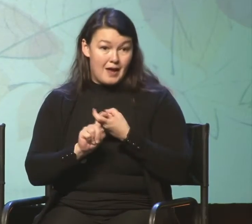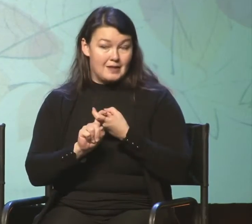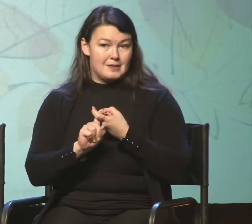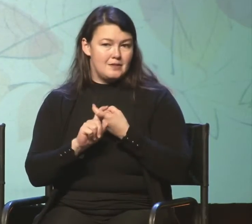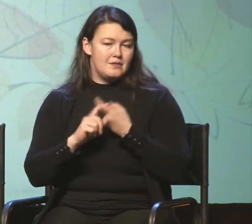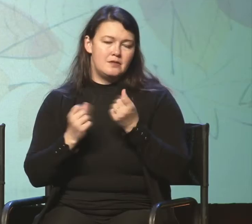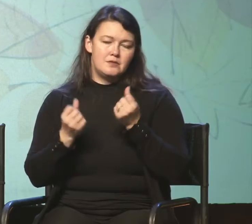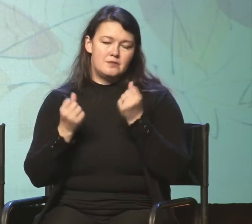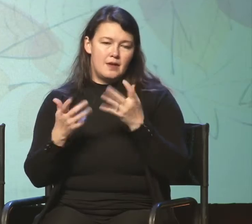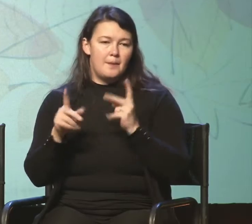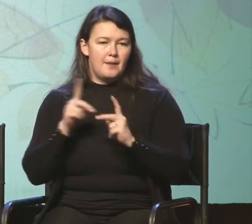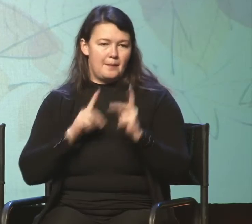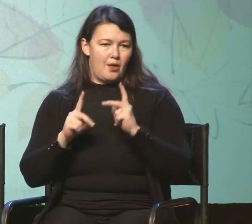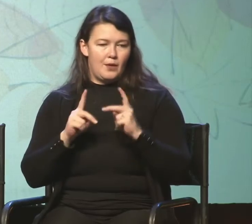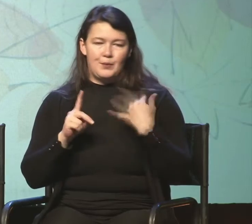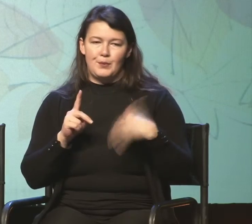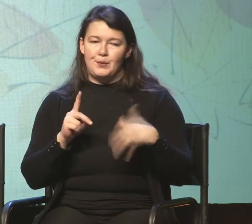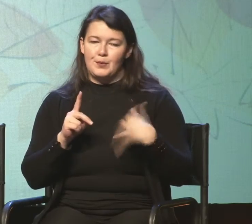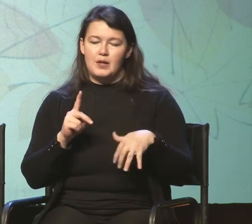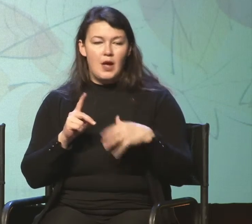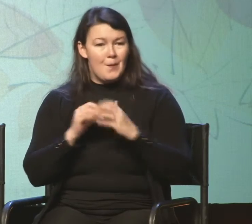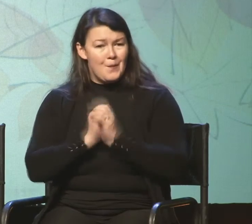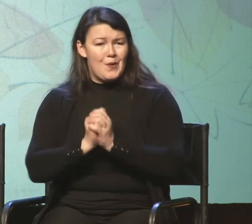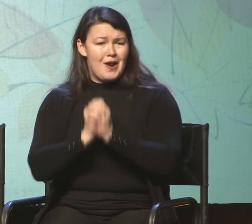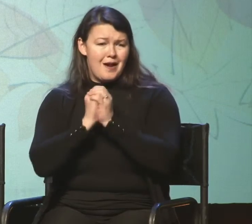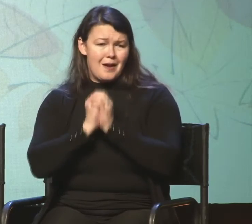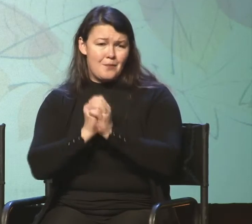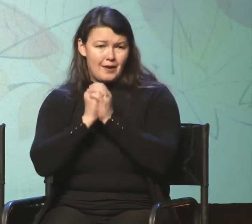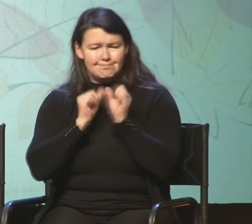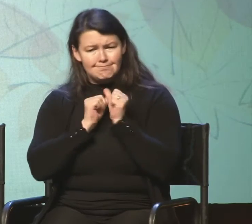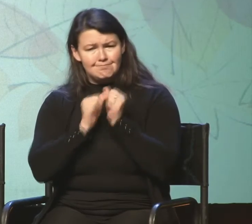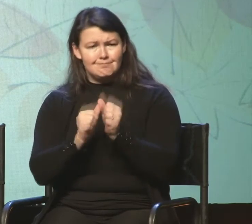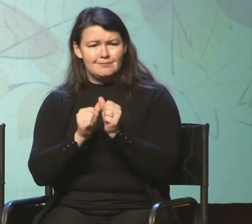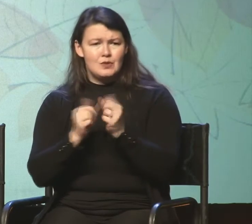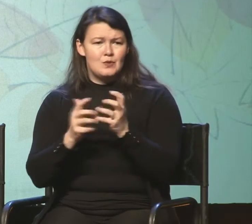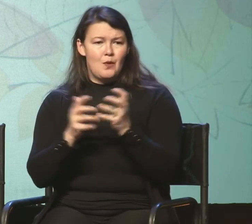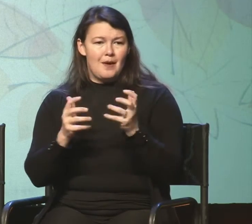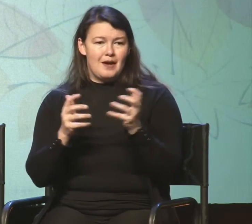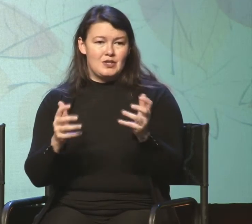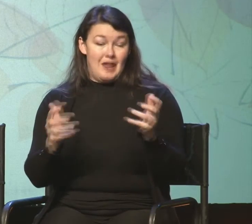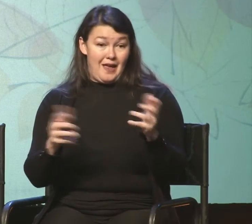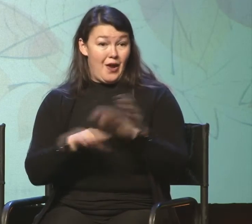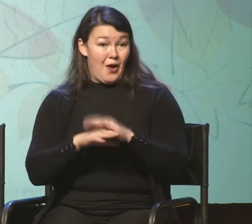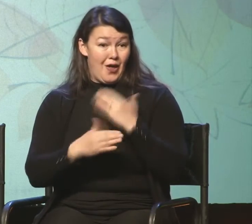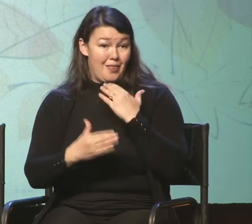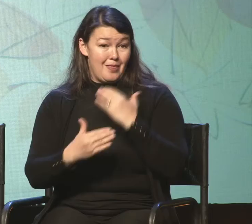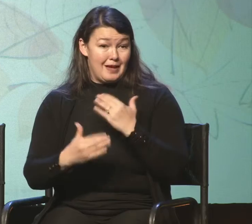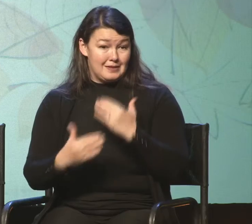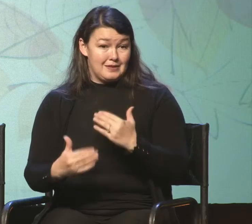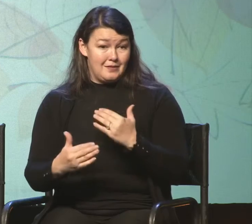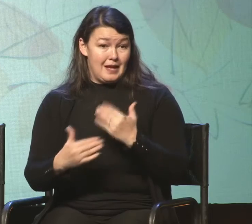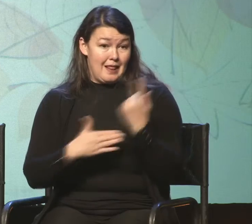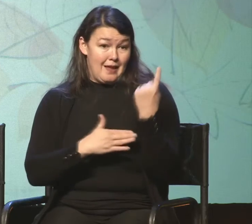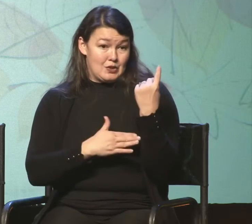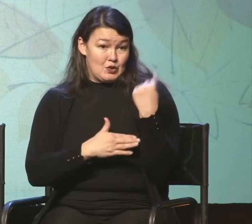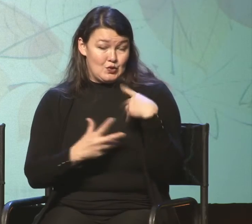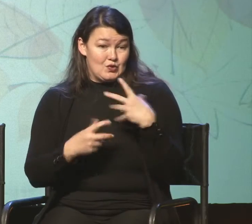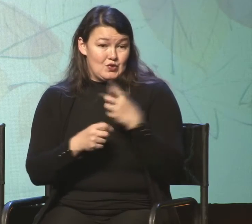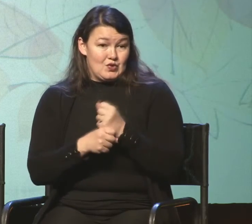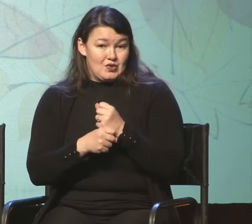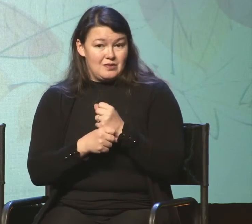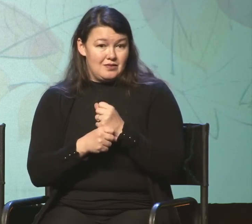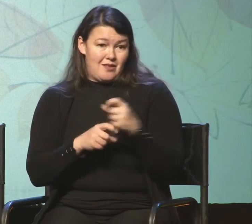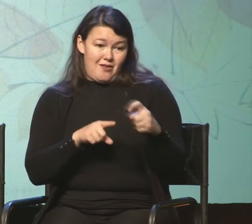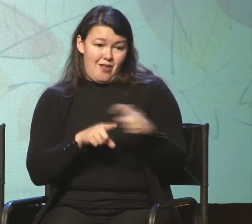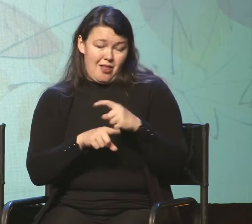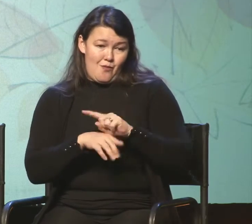so forth, were so gracious and prayed so much. And on Thanksgiving last year, I get the call at 1